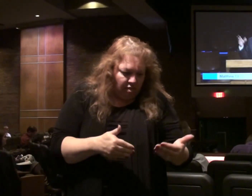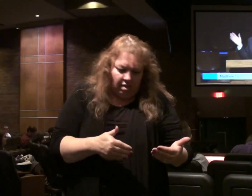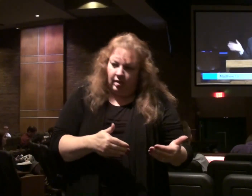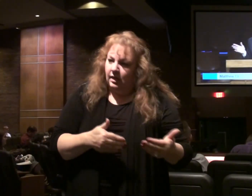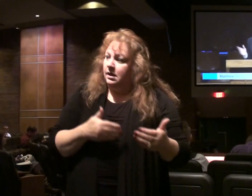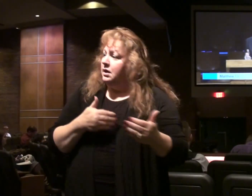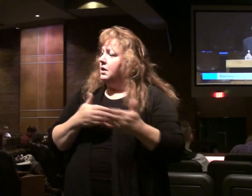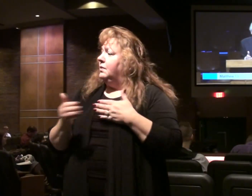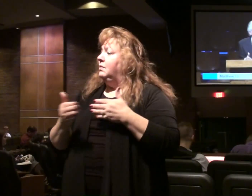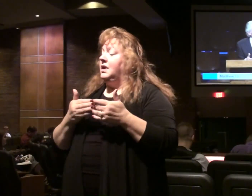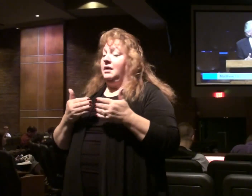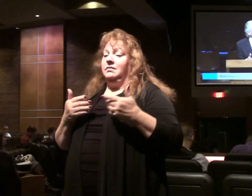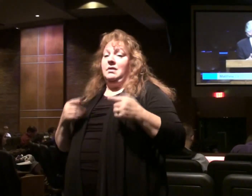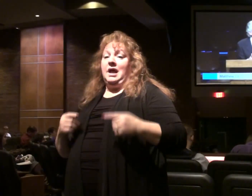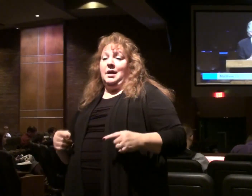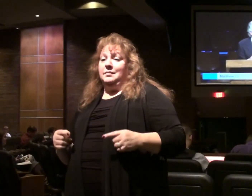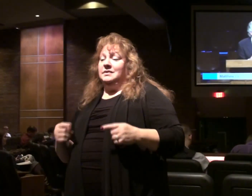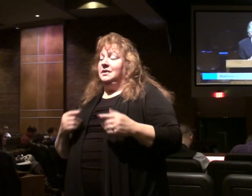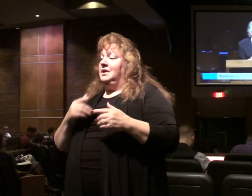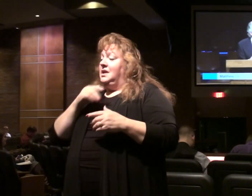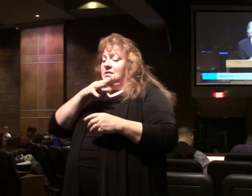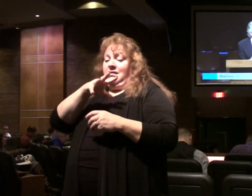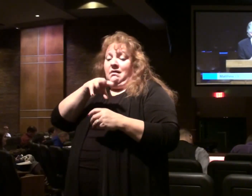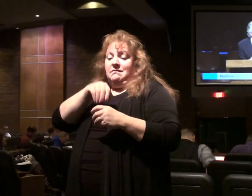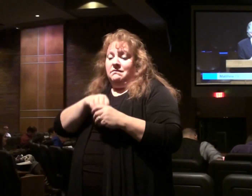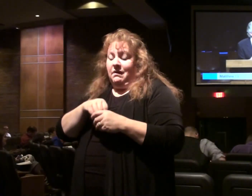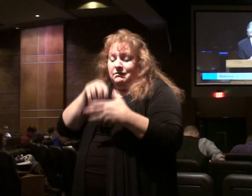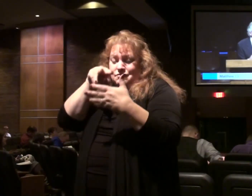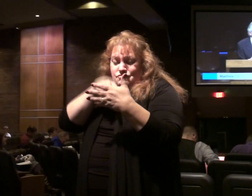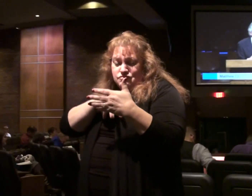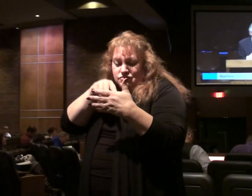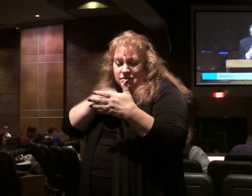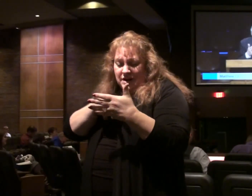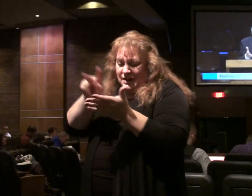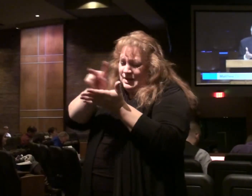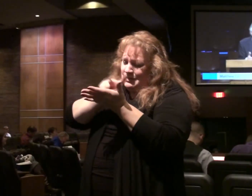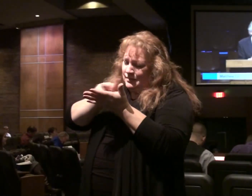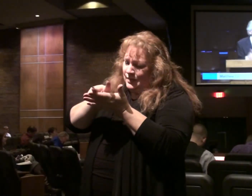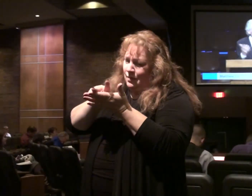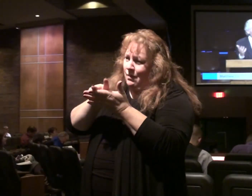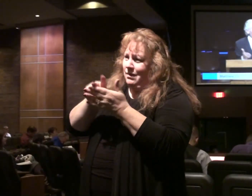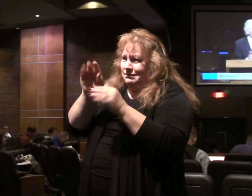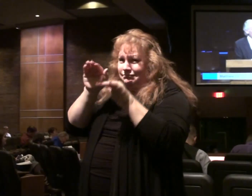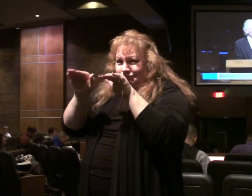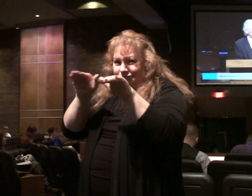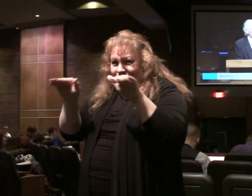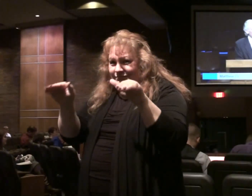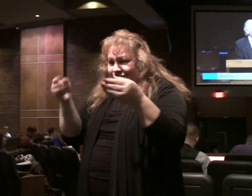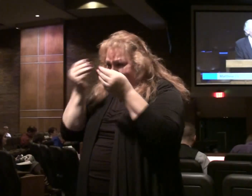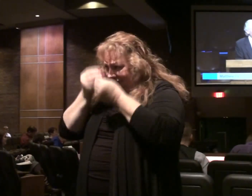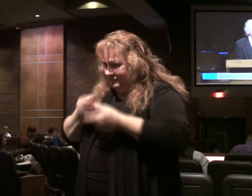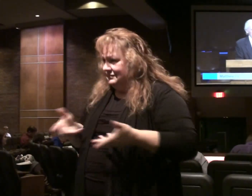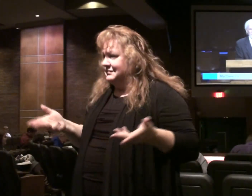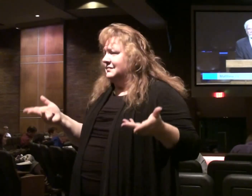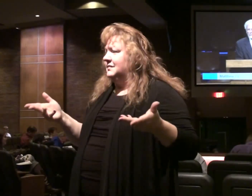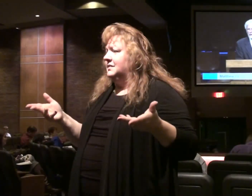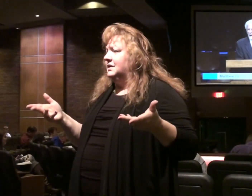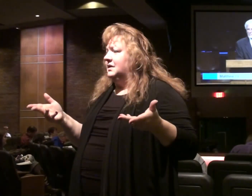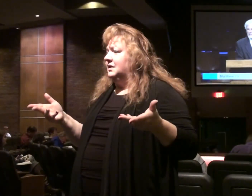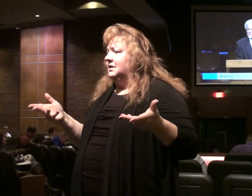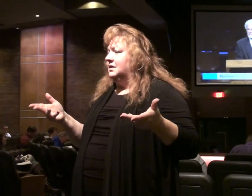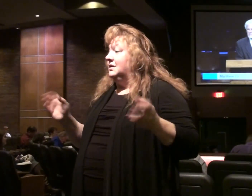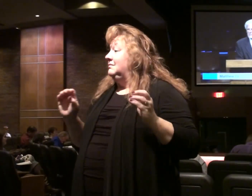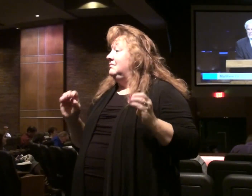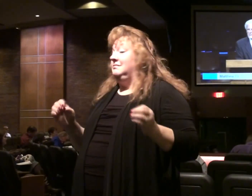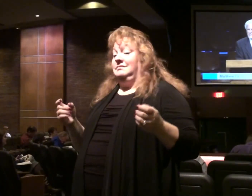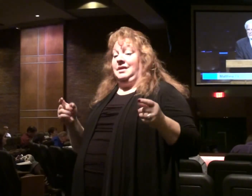Because whatever else they do, if they're not involved in the Word of God and its purity and sowing that Word, nothing's going to